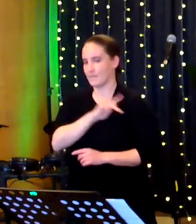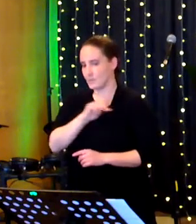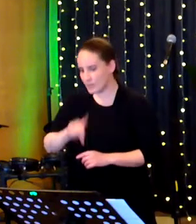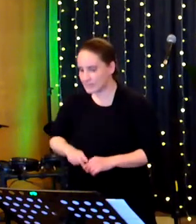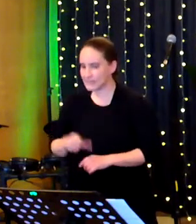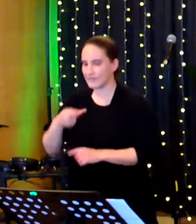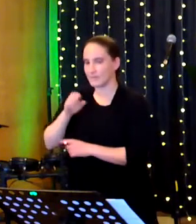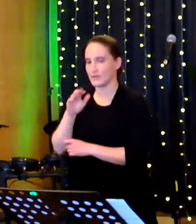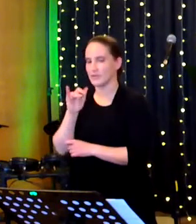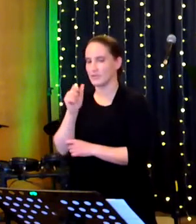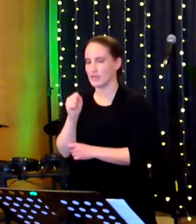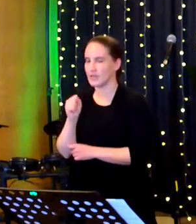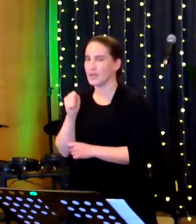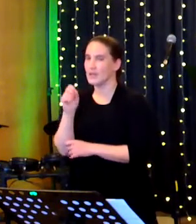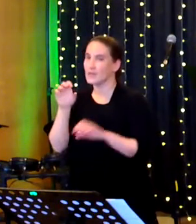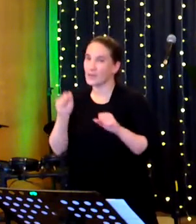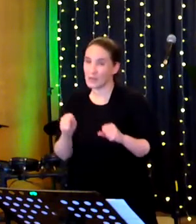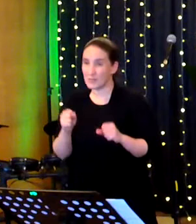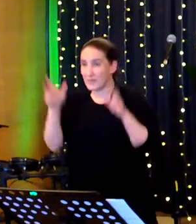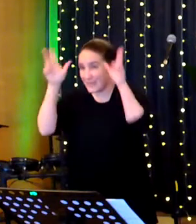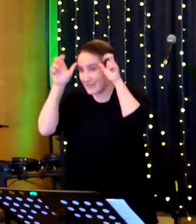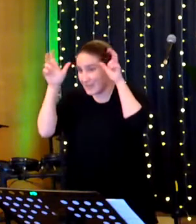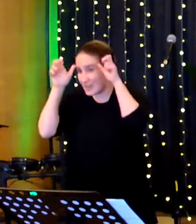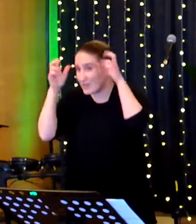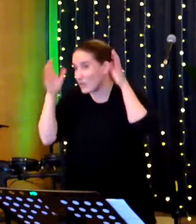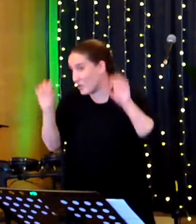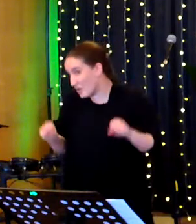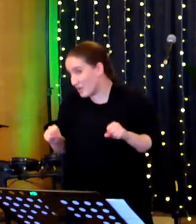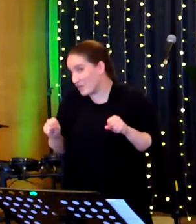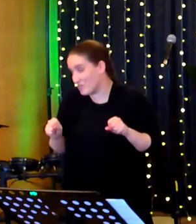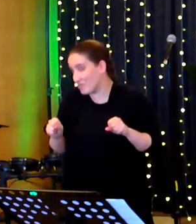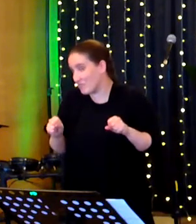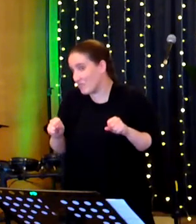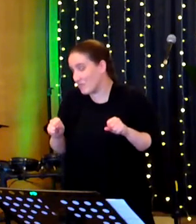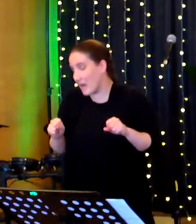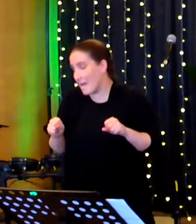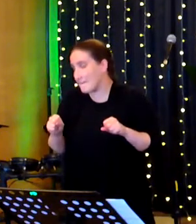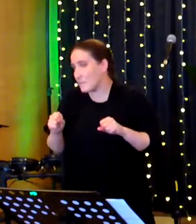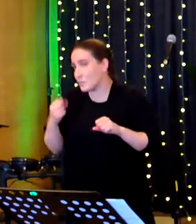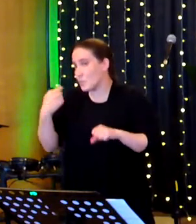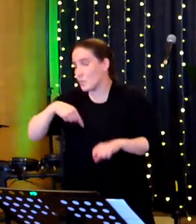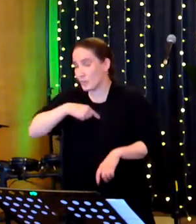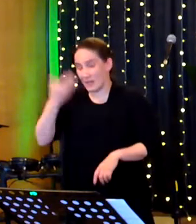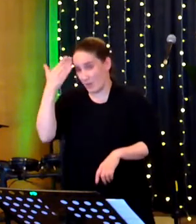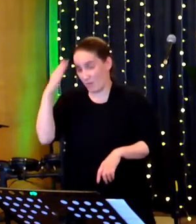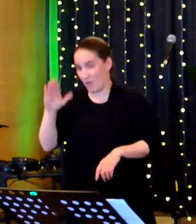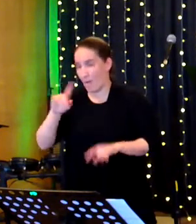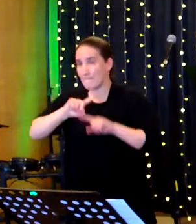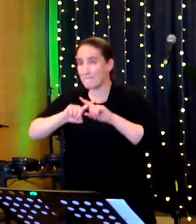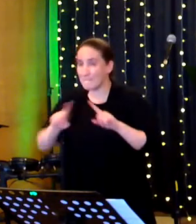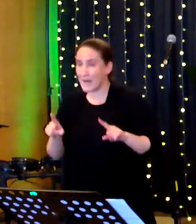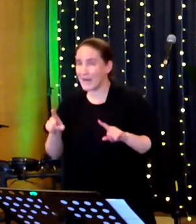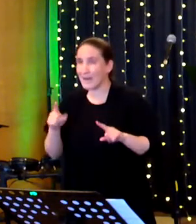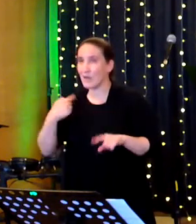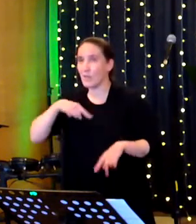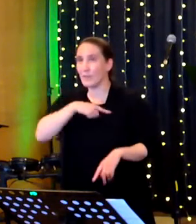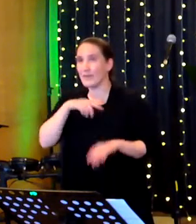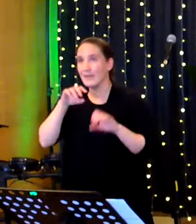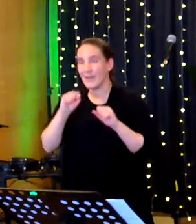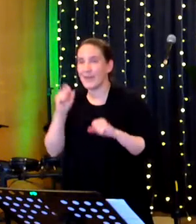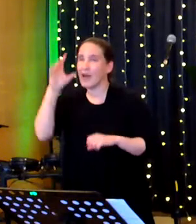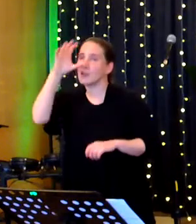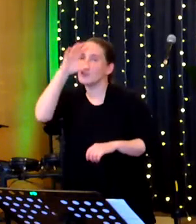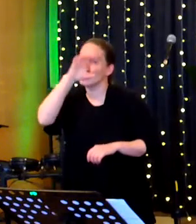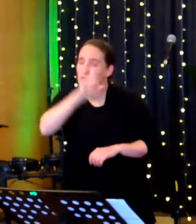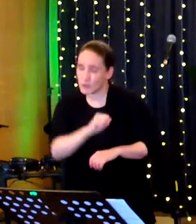But what we do know, or what we can probably tell from what this says, is that it's some